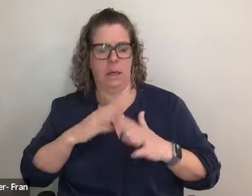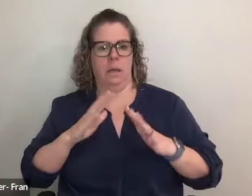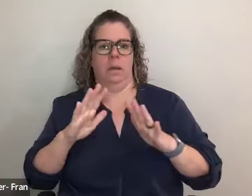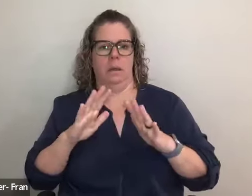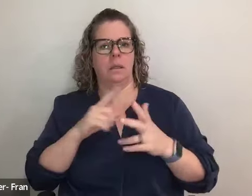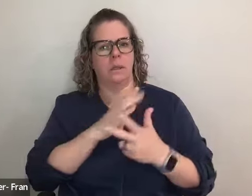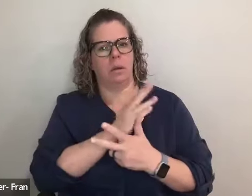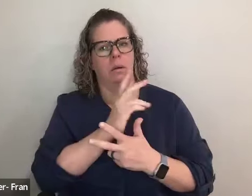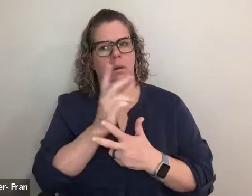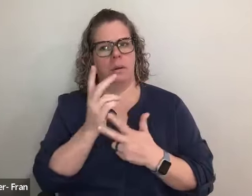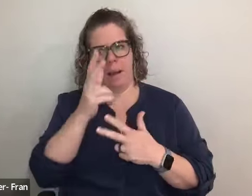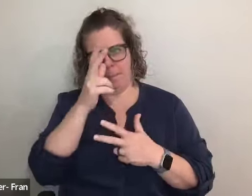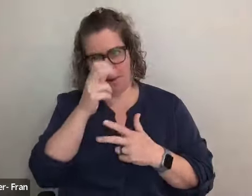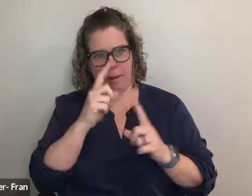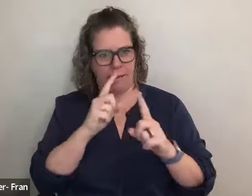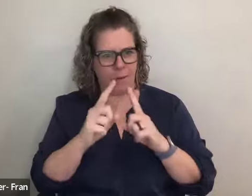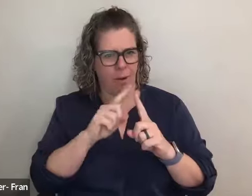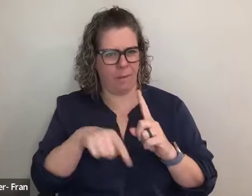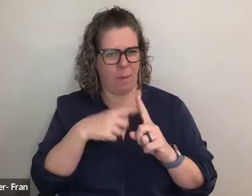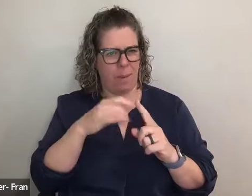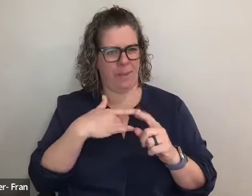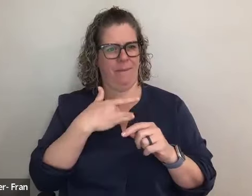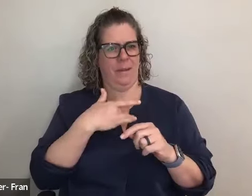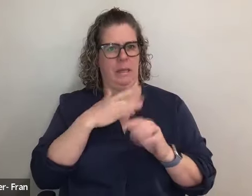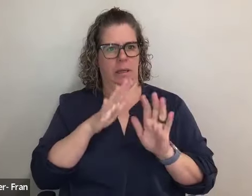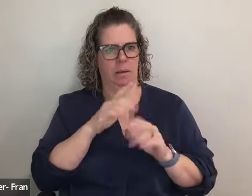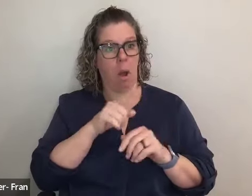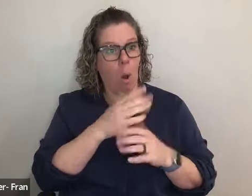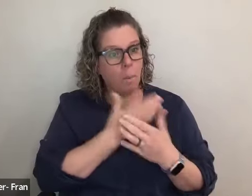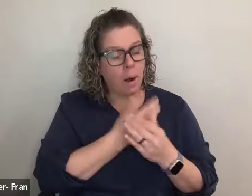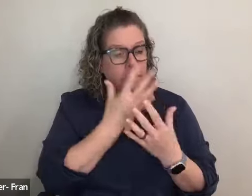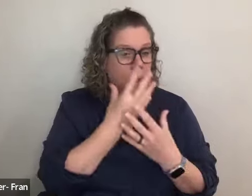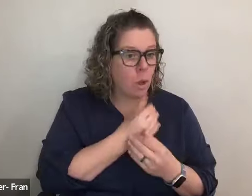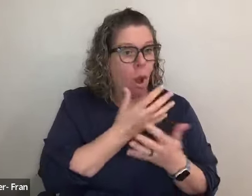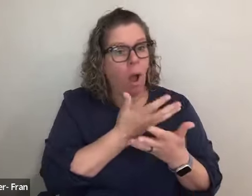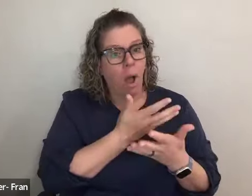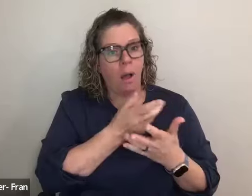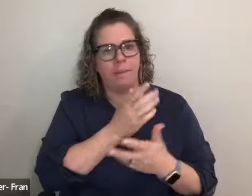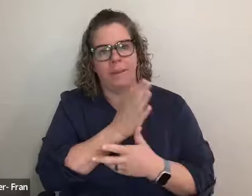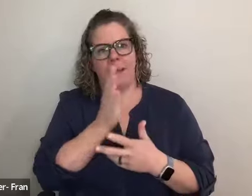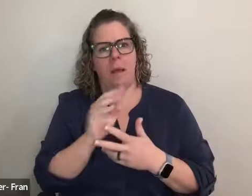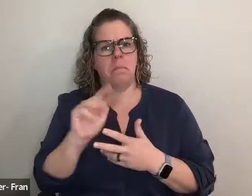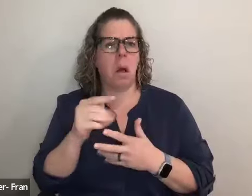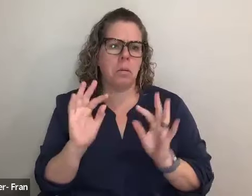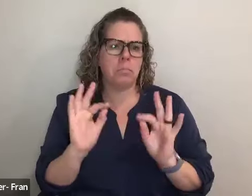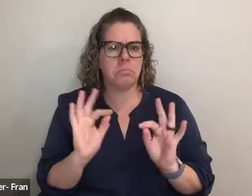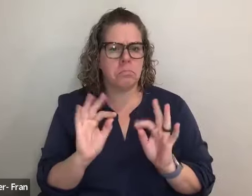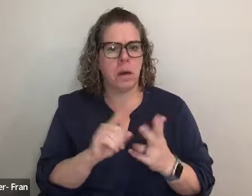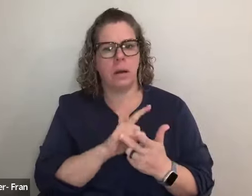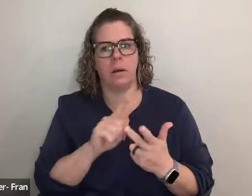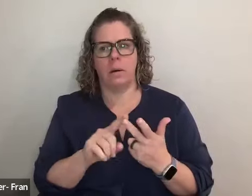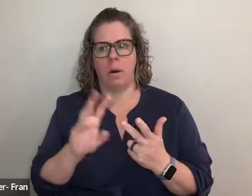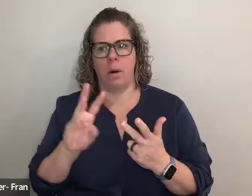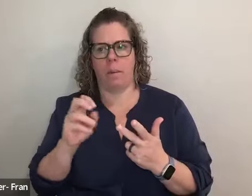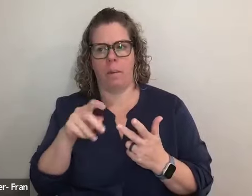so if you kind of have a conversation with them about it in advance when they're struggling, like my 4-year-old can say, Mom, I've got